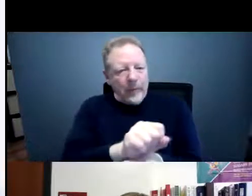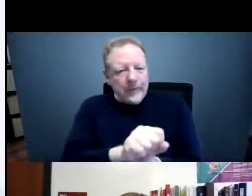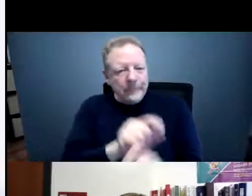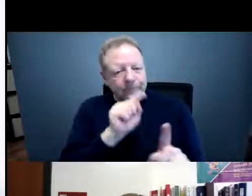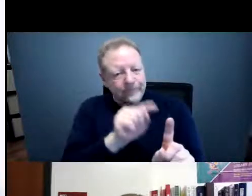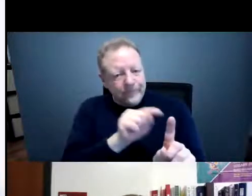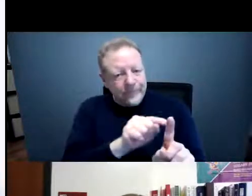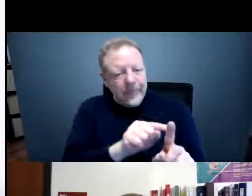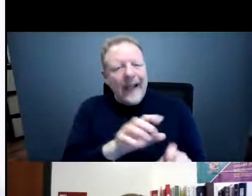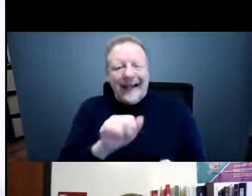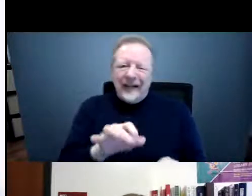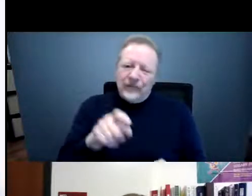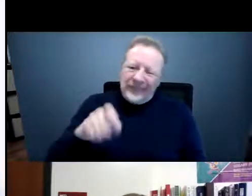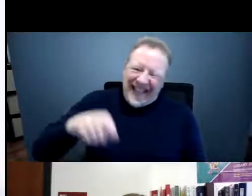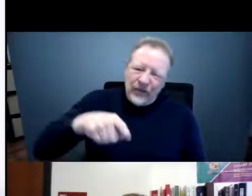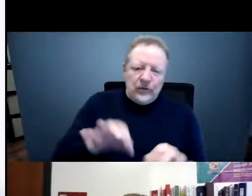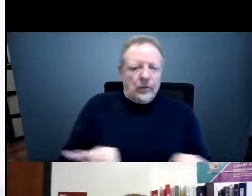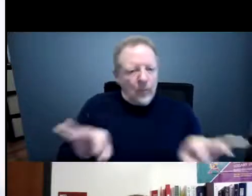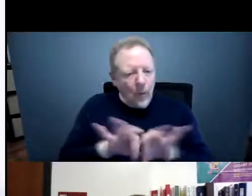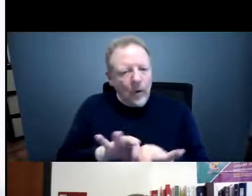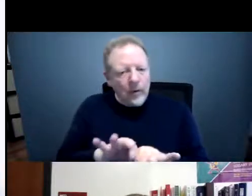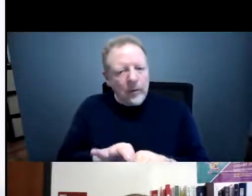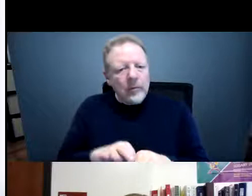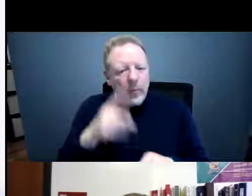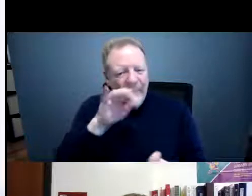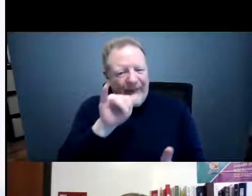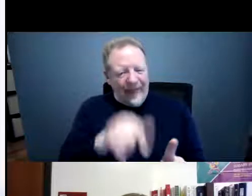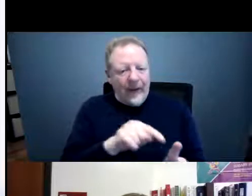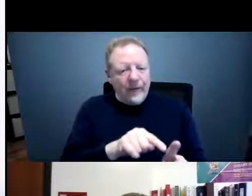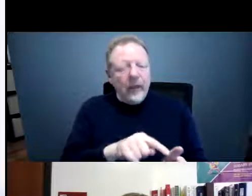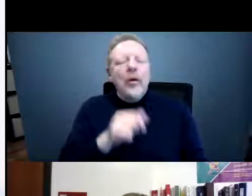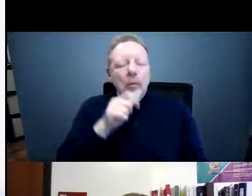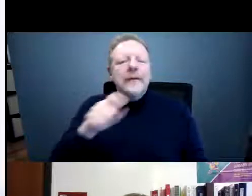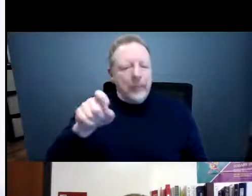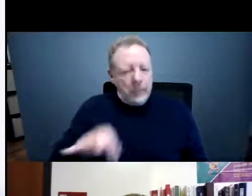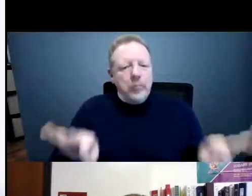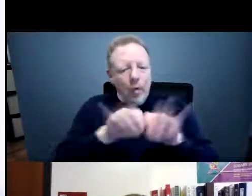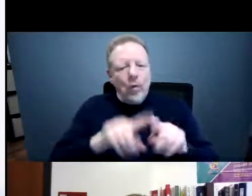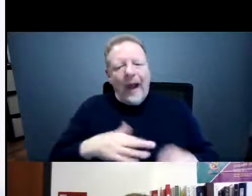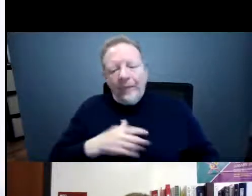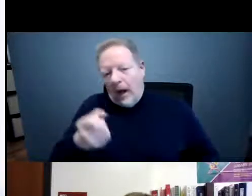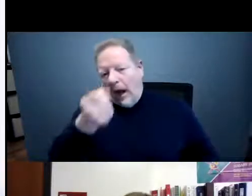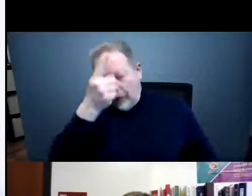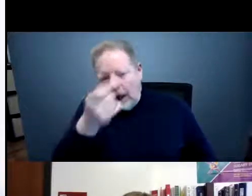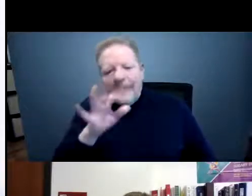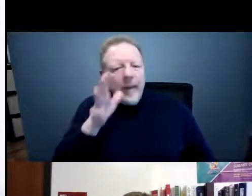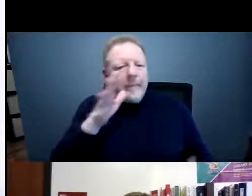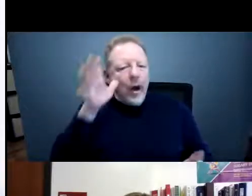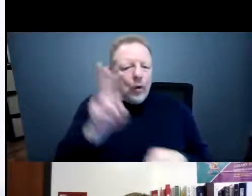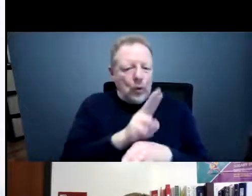that it was necessary to, because of that, it was necessary to have an understanding of the parent views of deafness, hearing